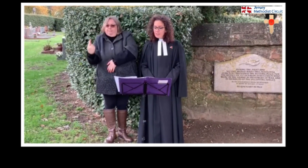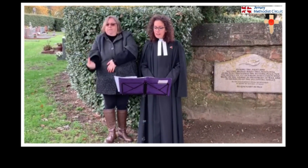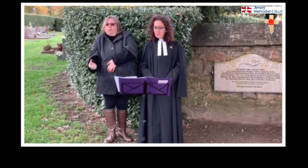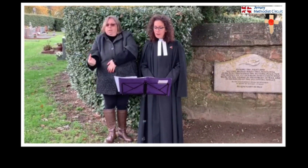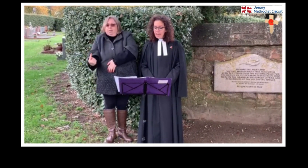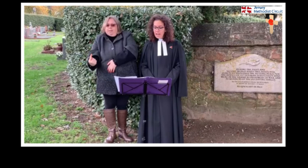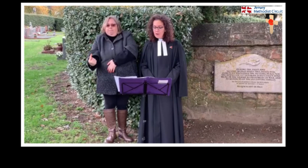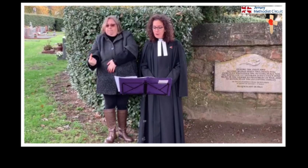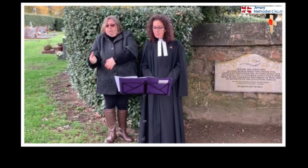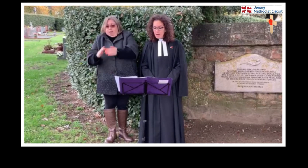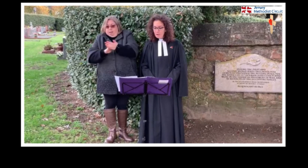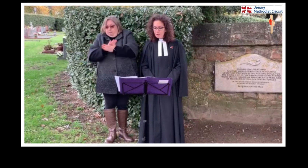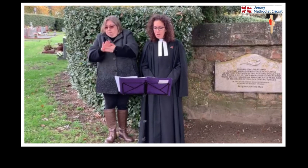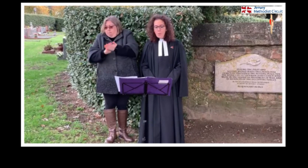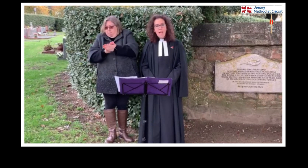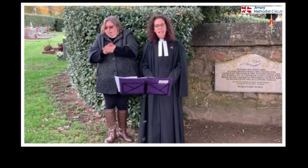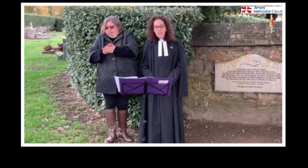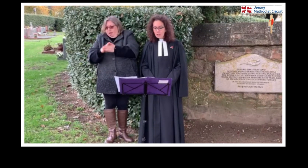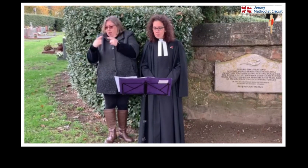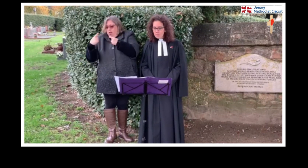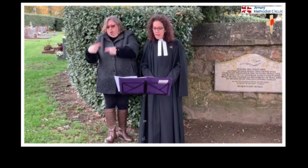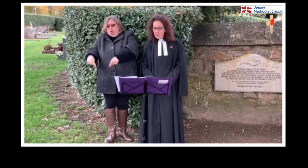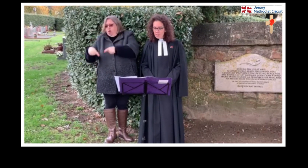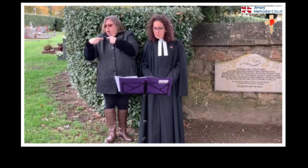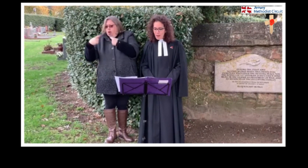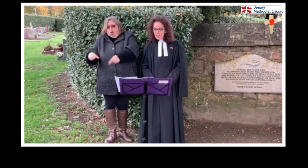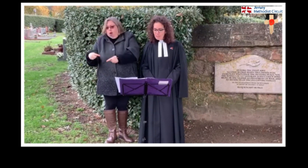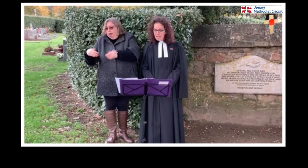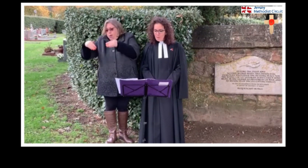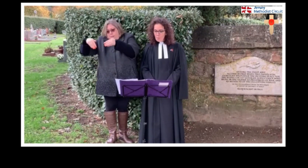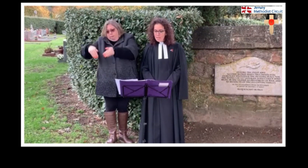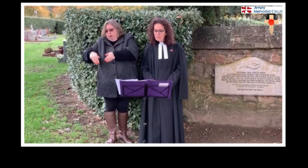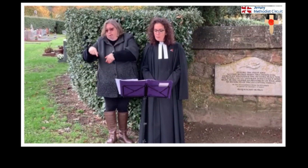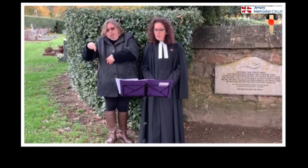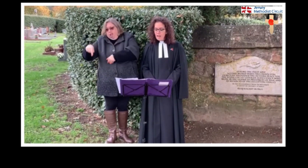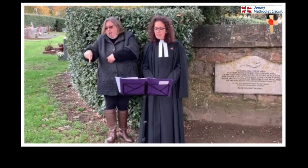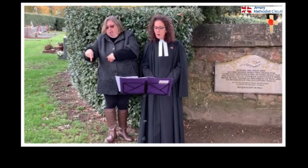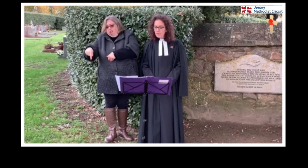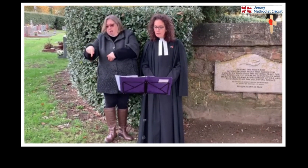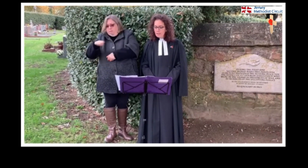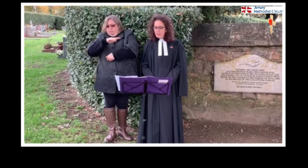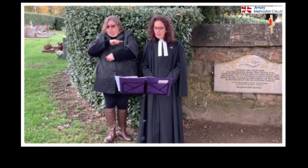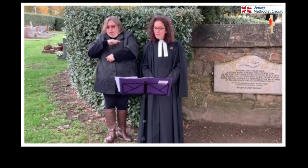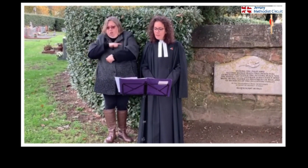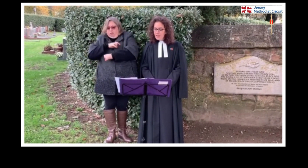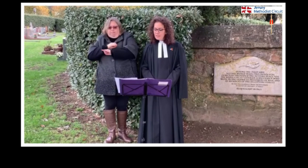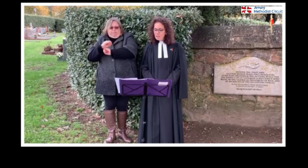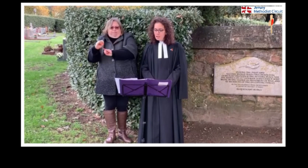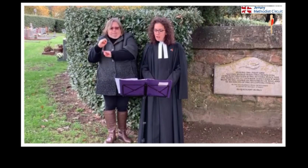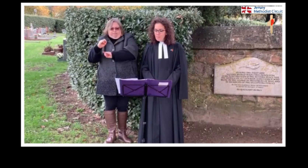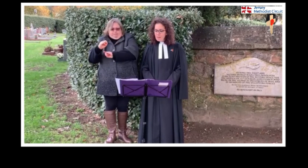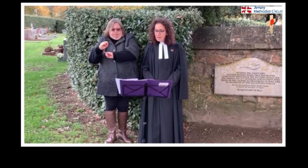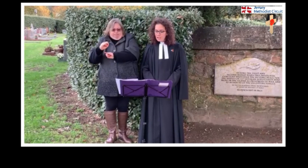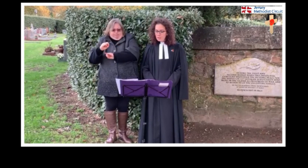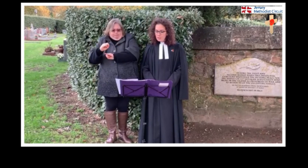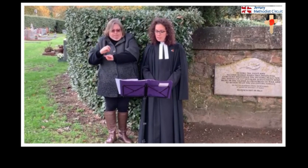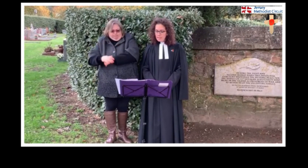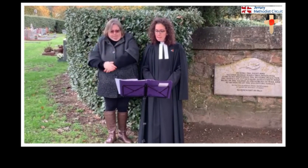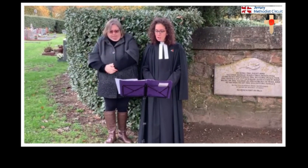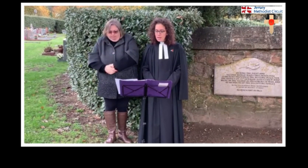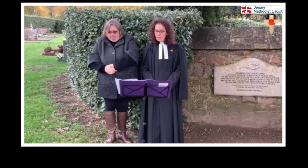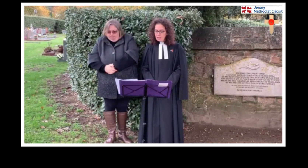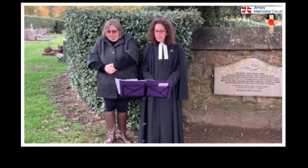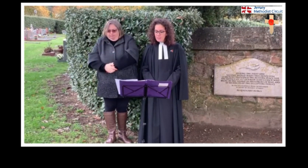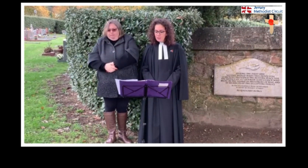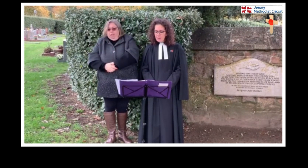deemed unfit for a hero's burial, were exhumed and reburied in the Westmannfriedhof, the first German nationals